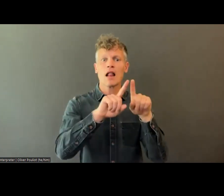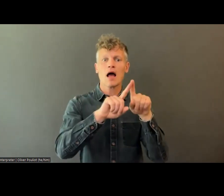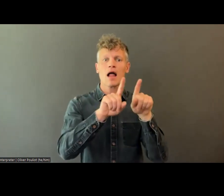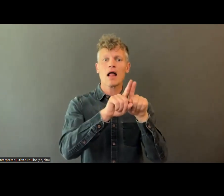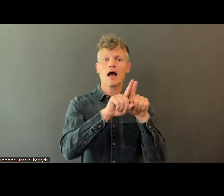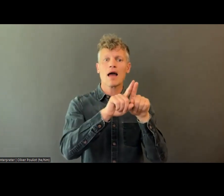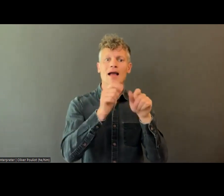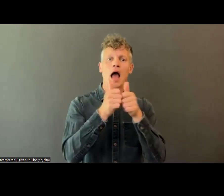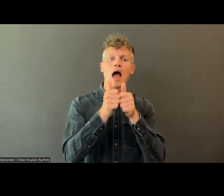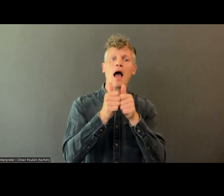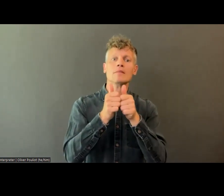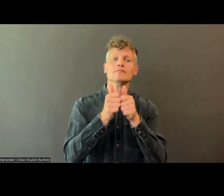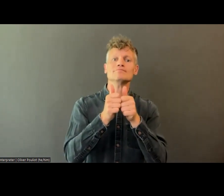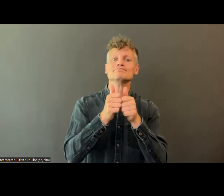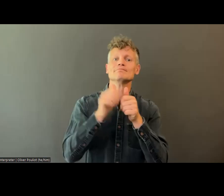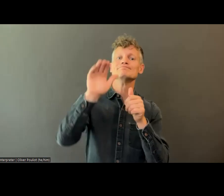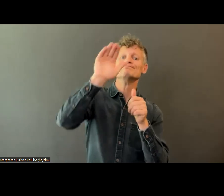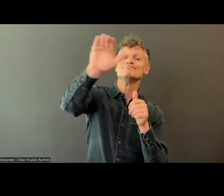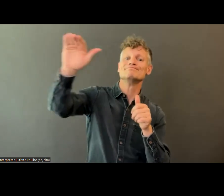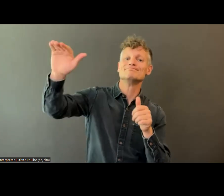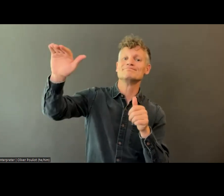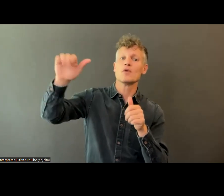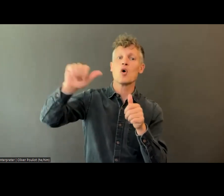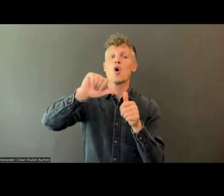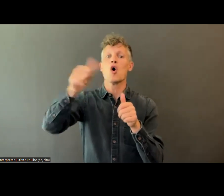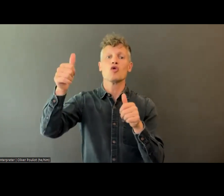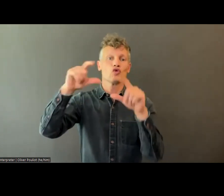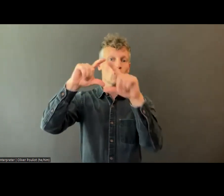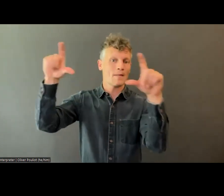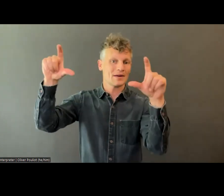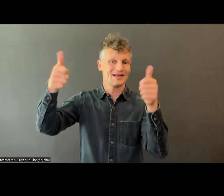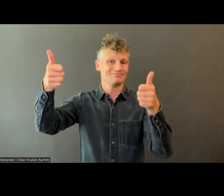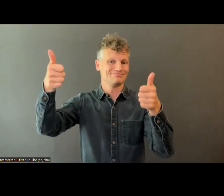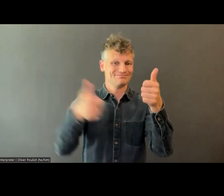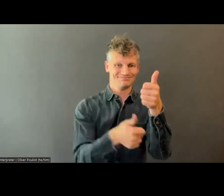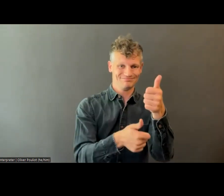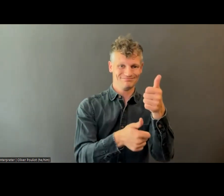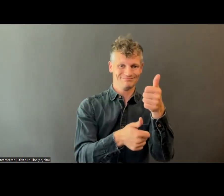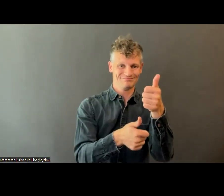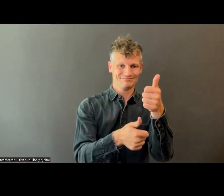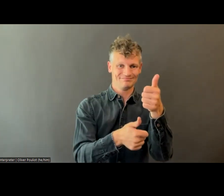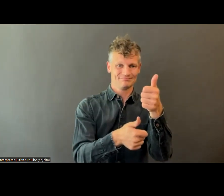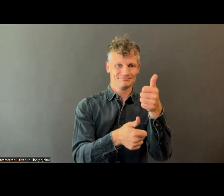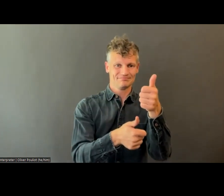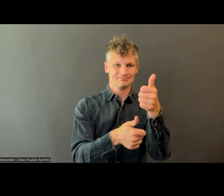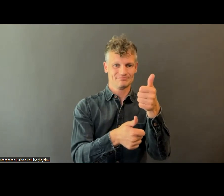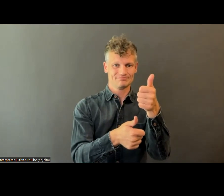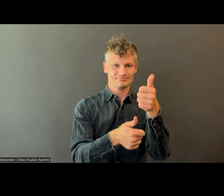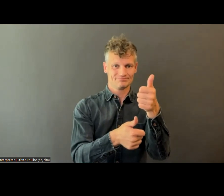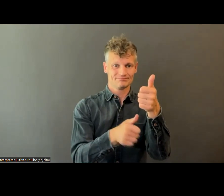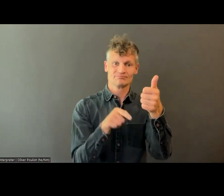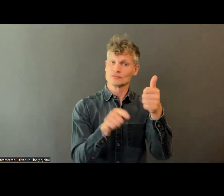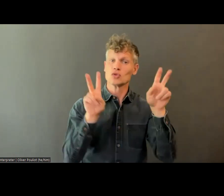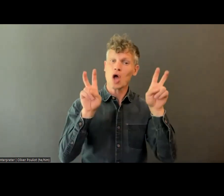whether that be in facilities, technology, learning and development. You know, we buy, as business owners